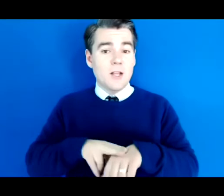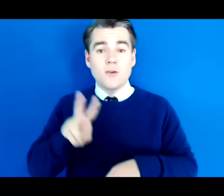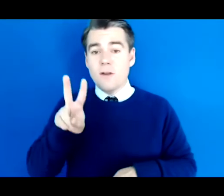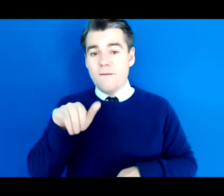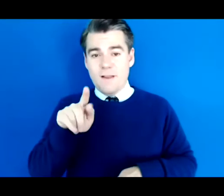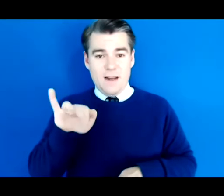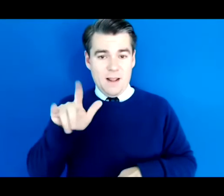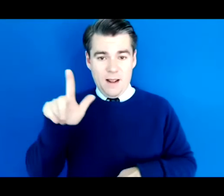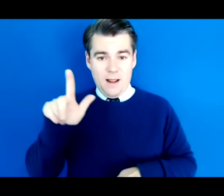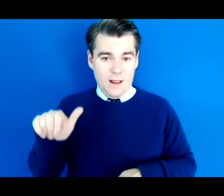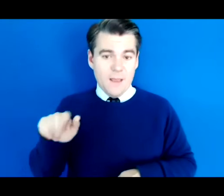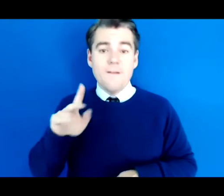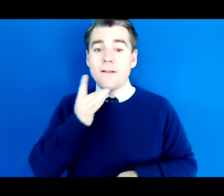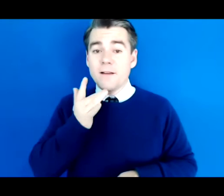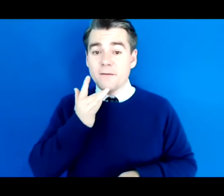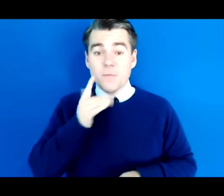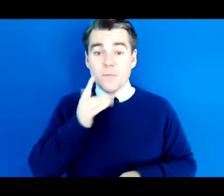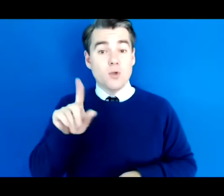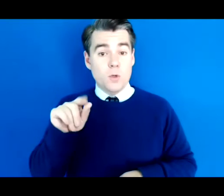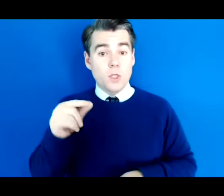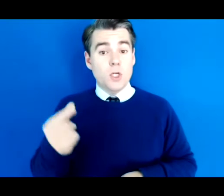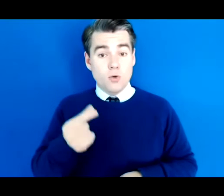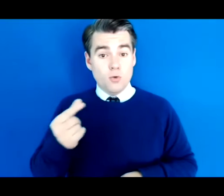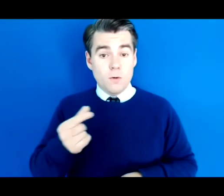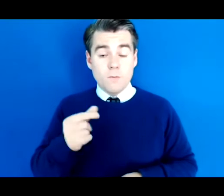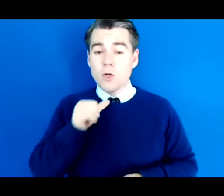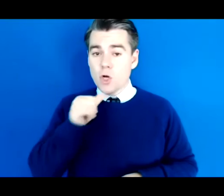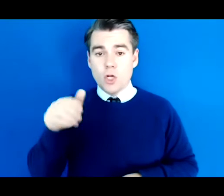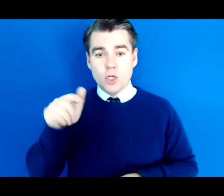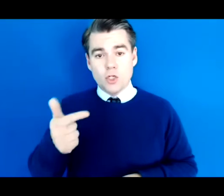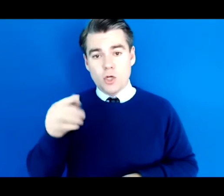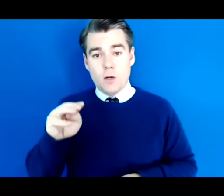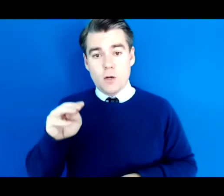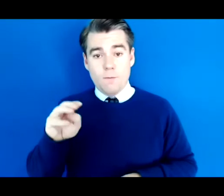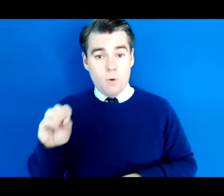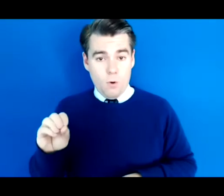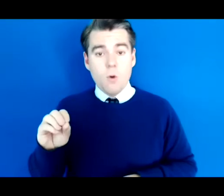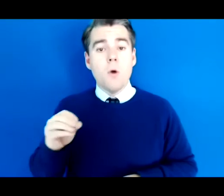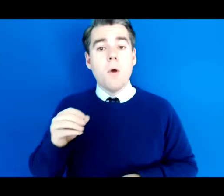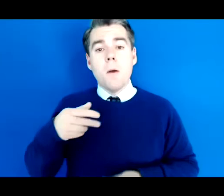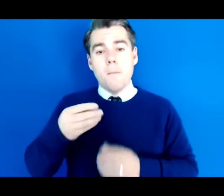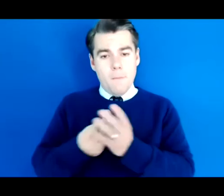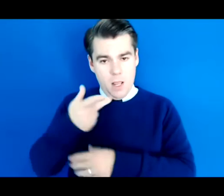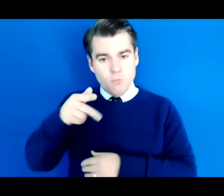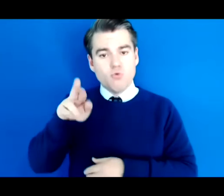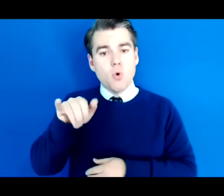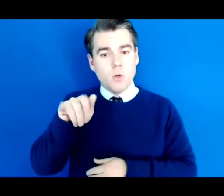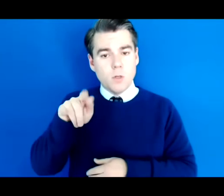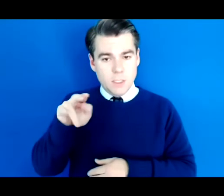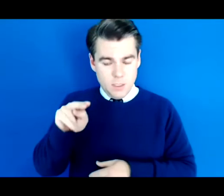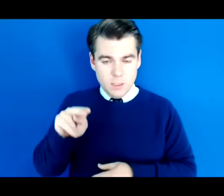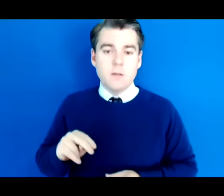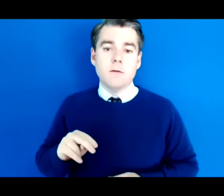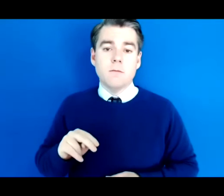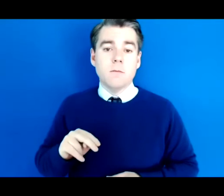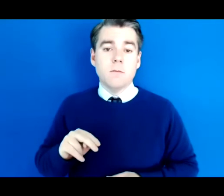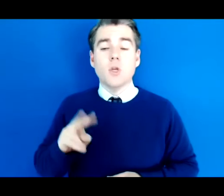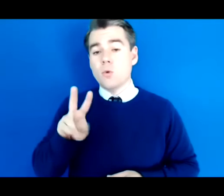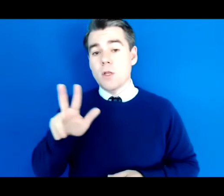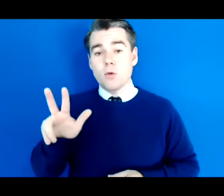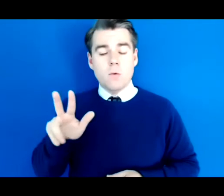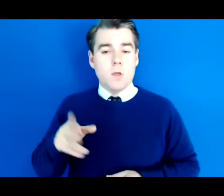With 20 grams of non-GMO plant protein, 23 highly bioavailable vitamins and